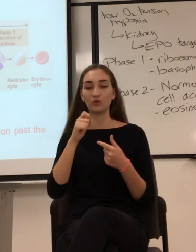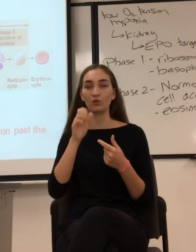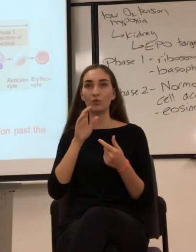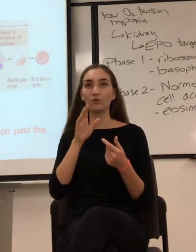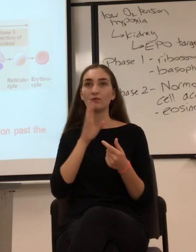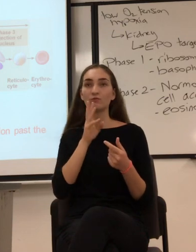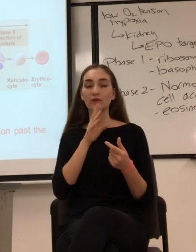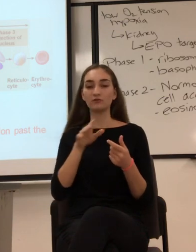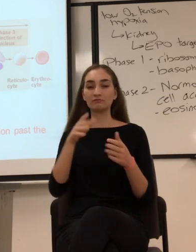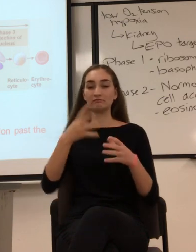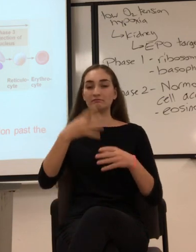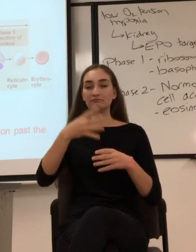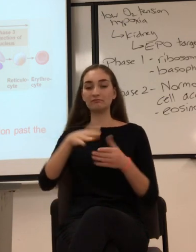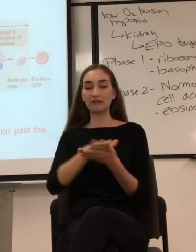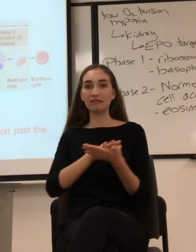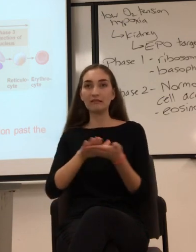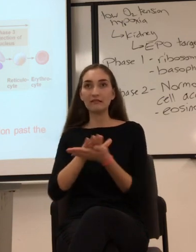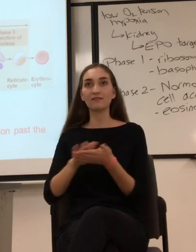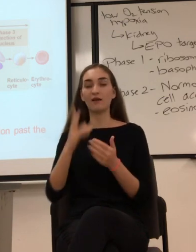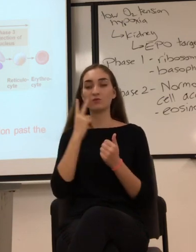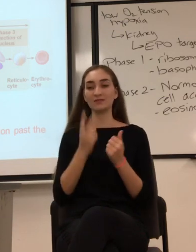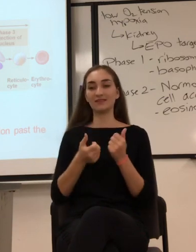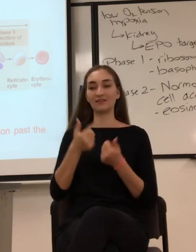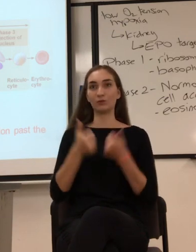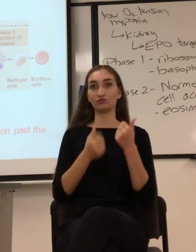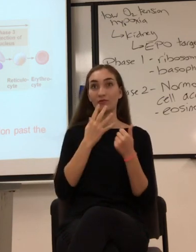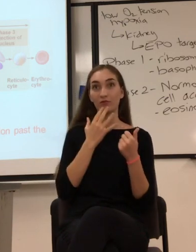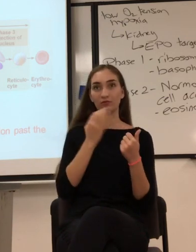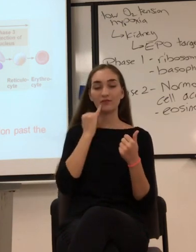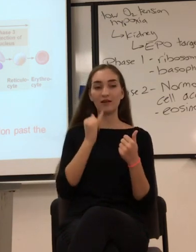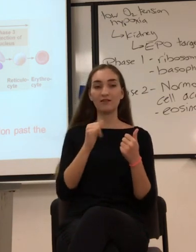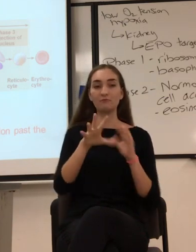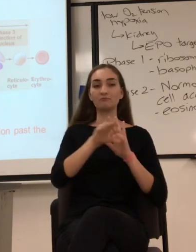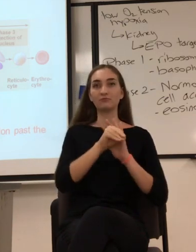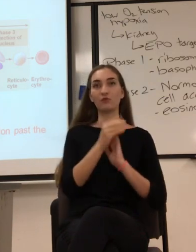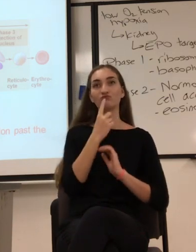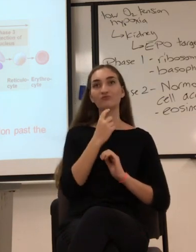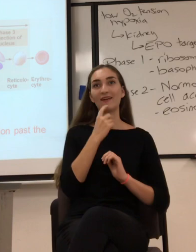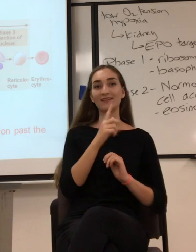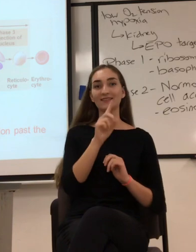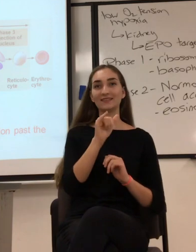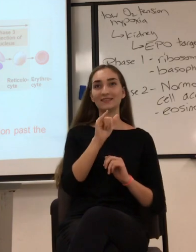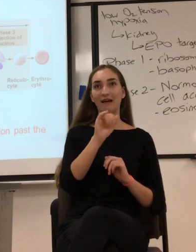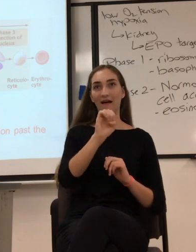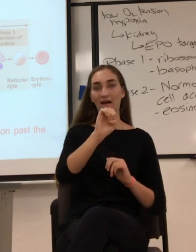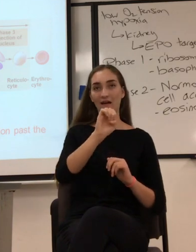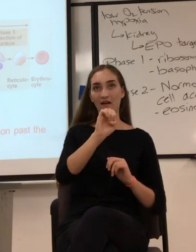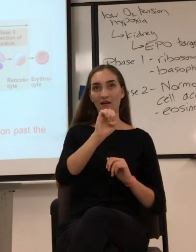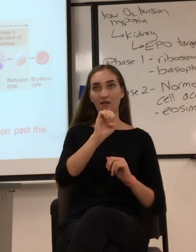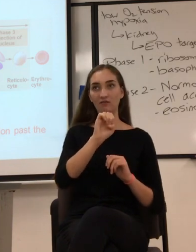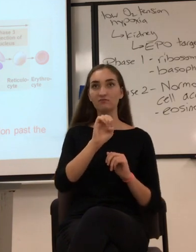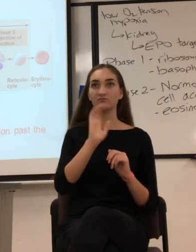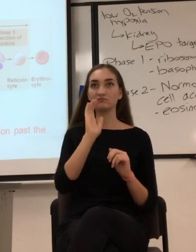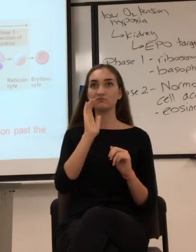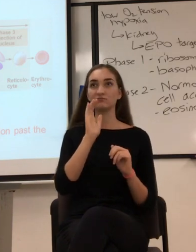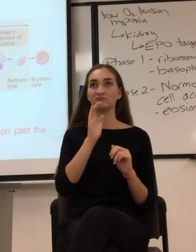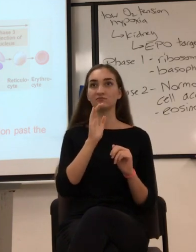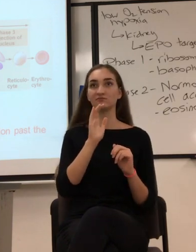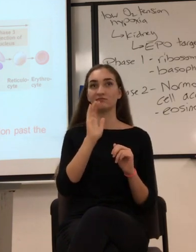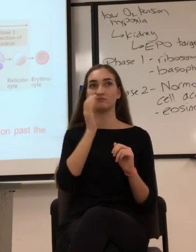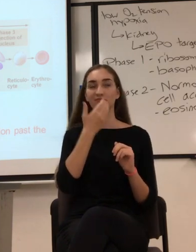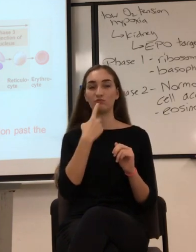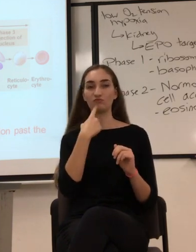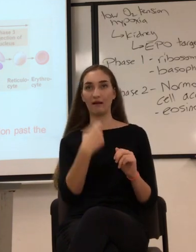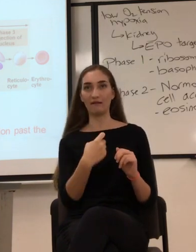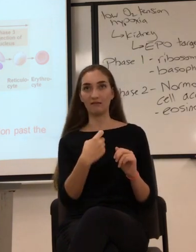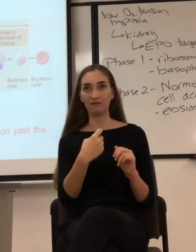you see what the cell took up. If a cell takes up the red dye and appears red, okay, not purple, appears red, what it